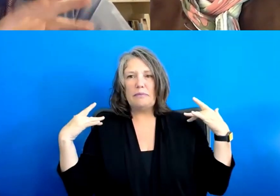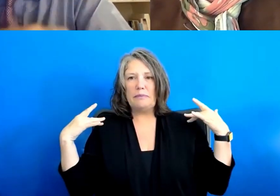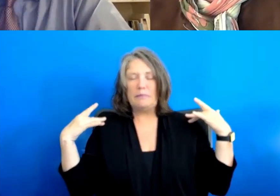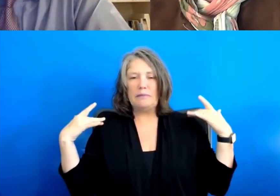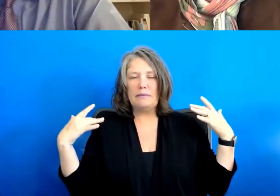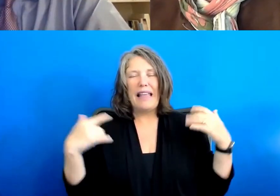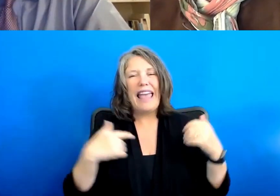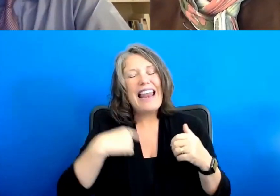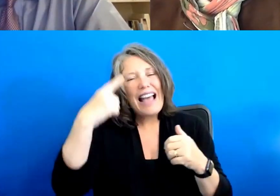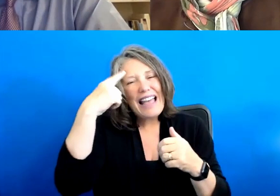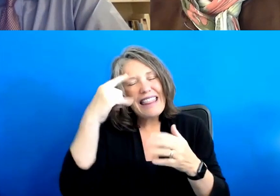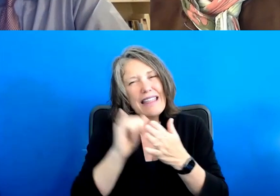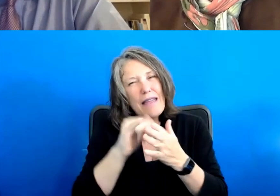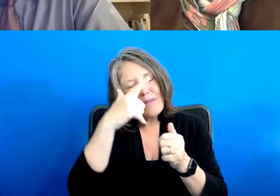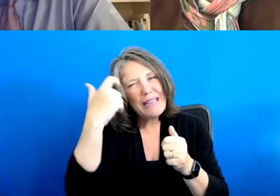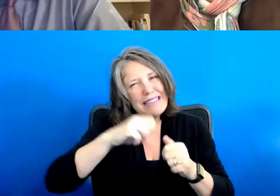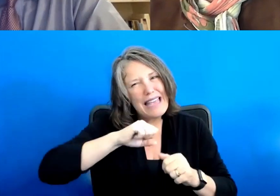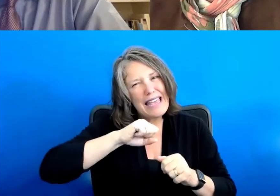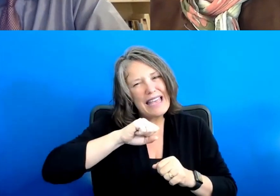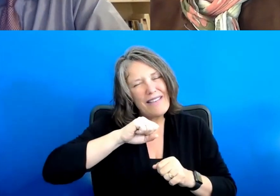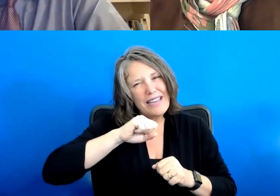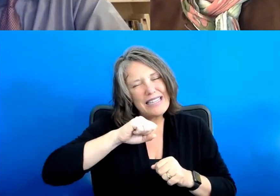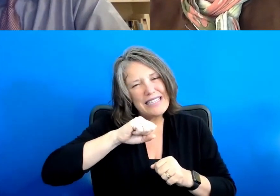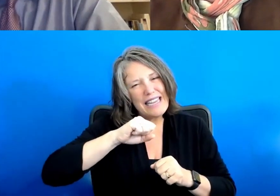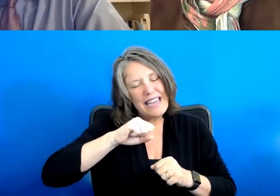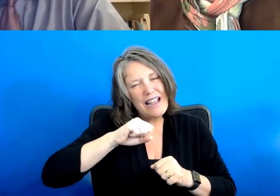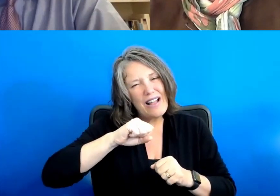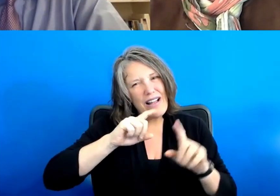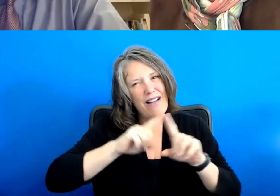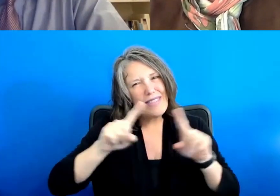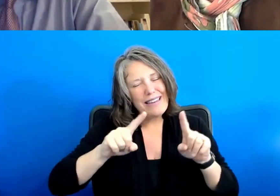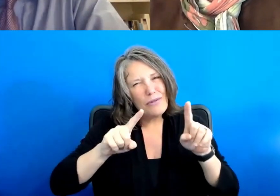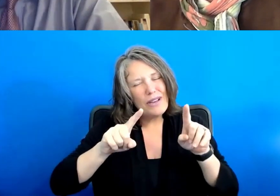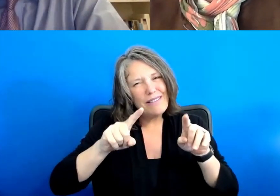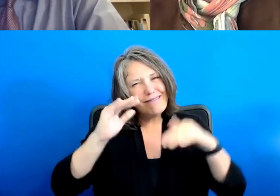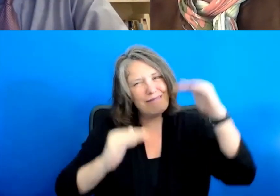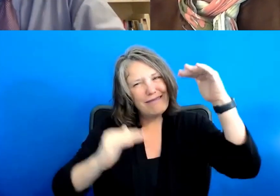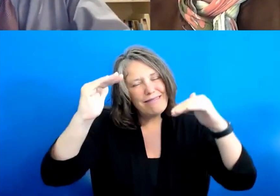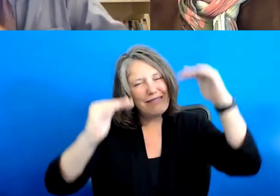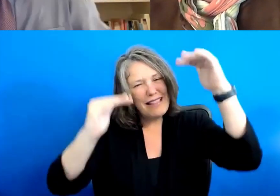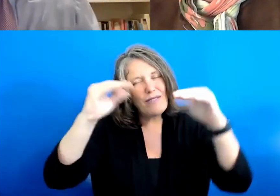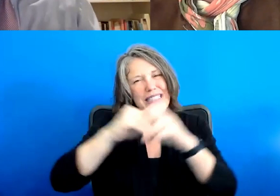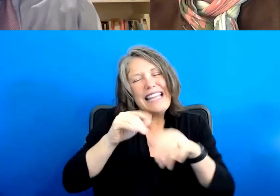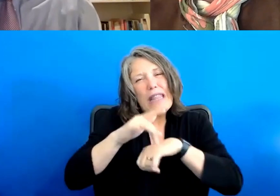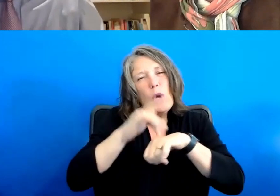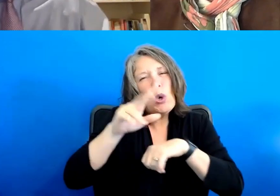of hesitancy about multilateral diplomatic fora in the early 2000s.